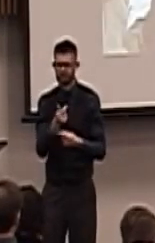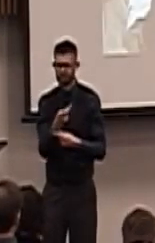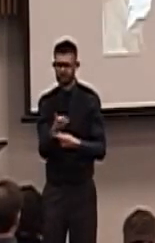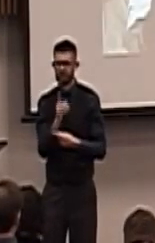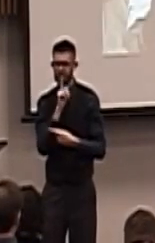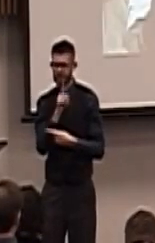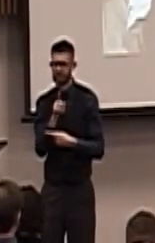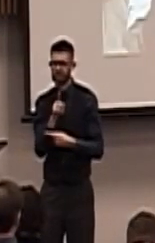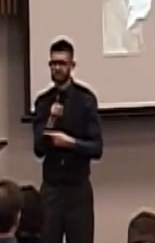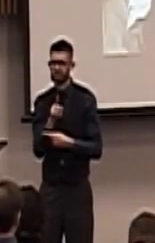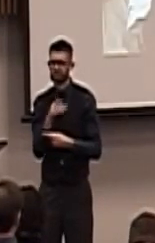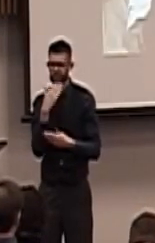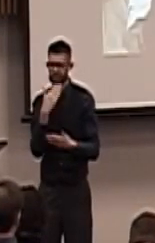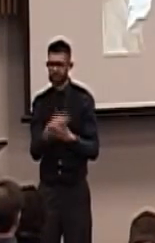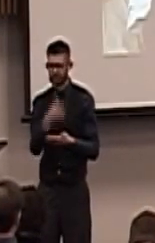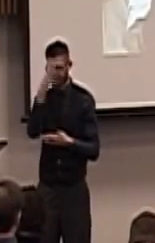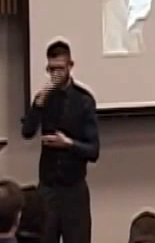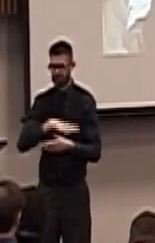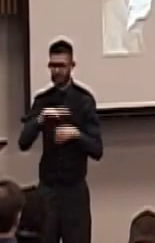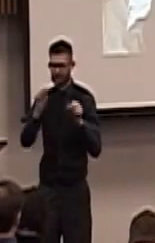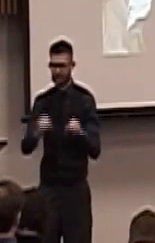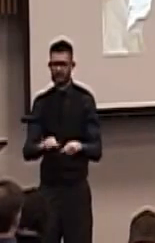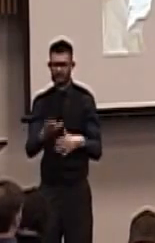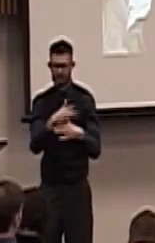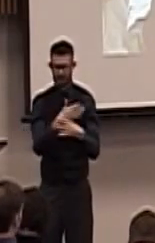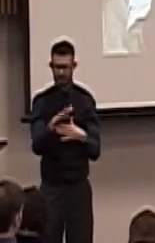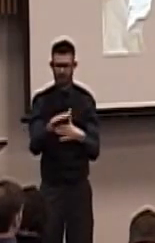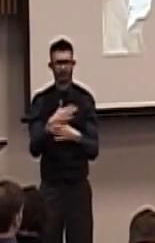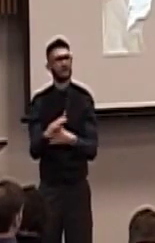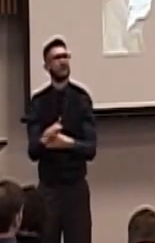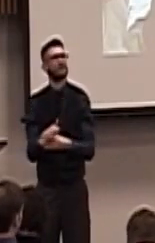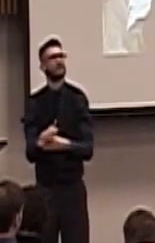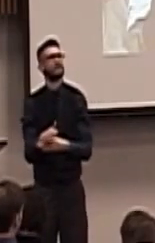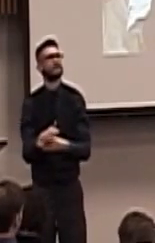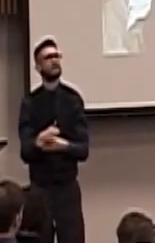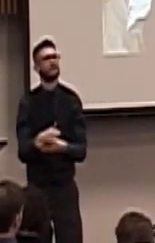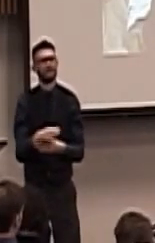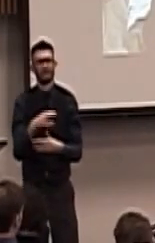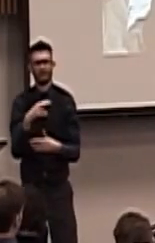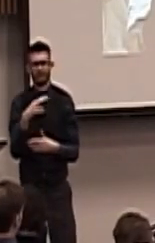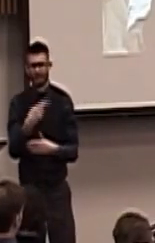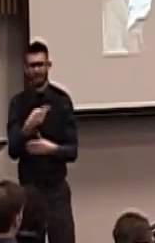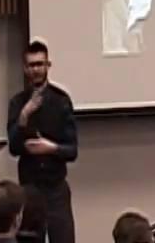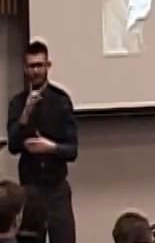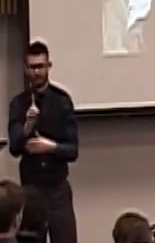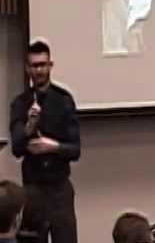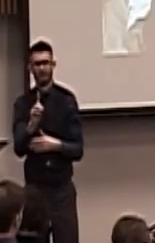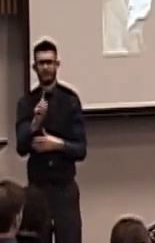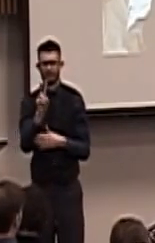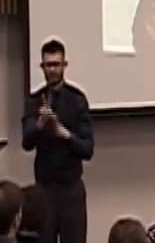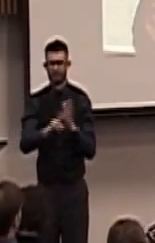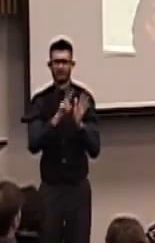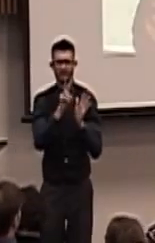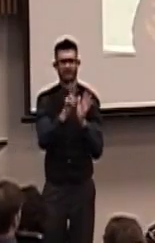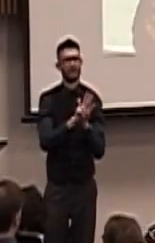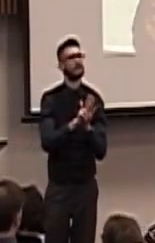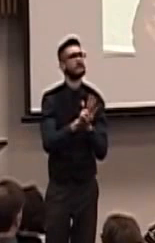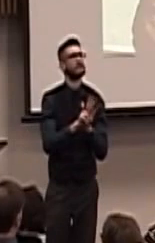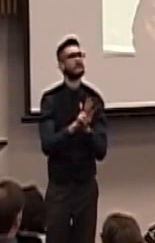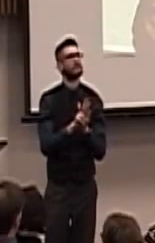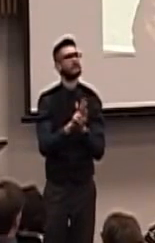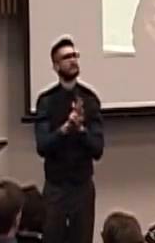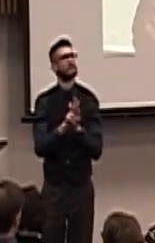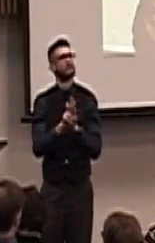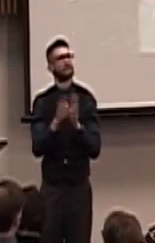to share the high quality video courses of SIBI with